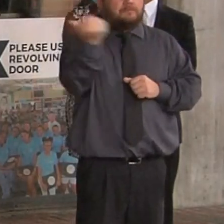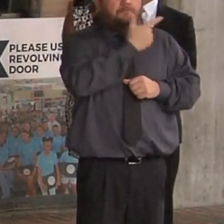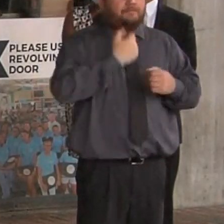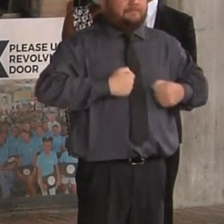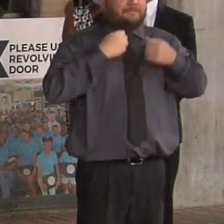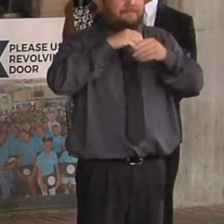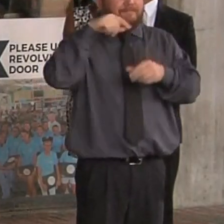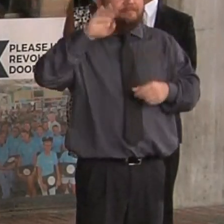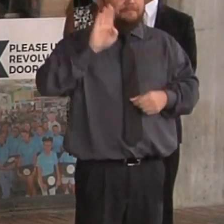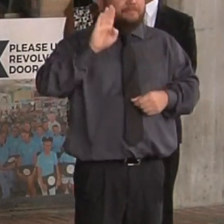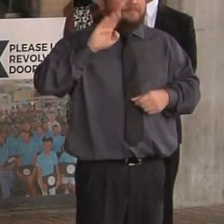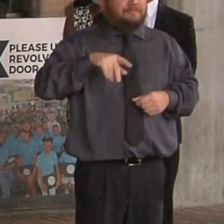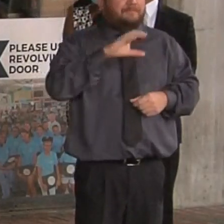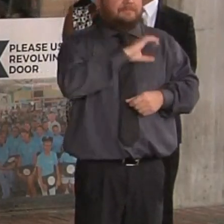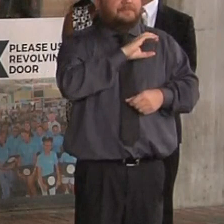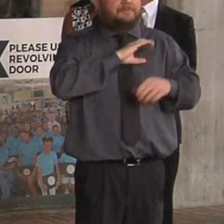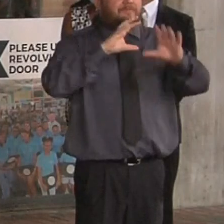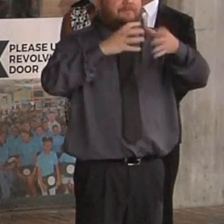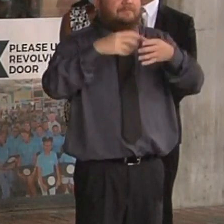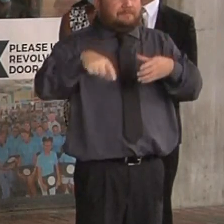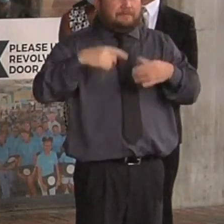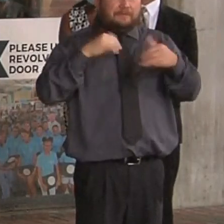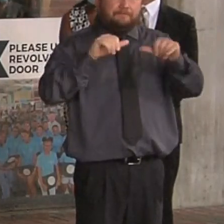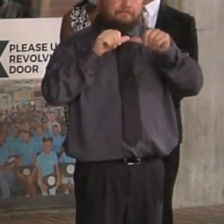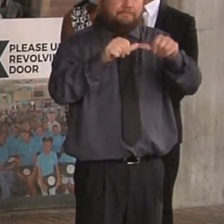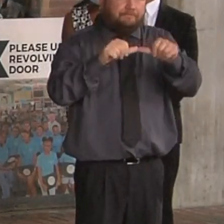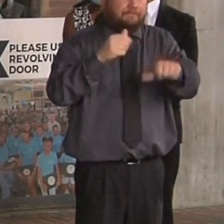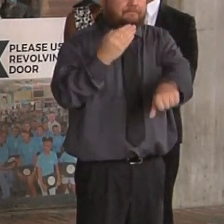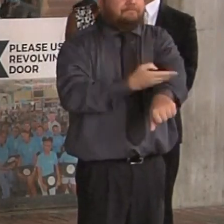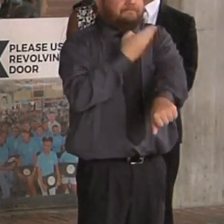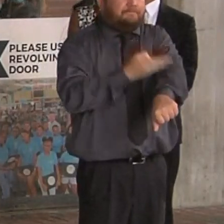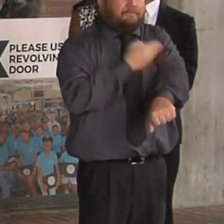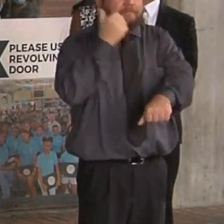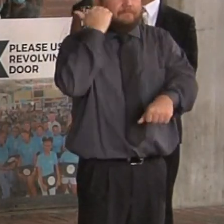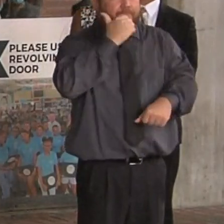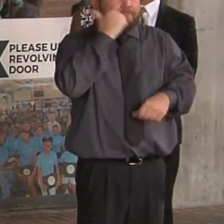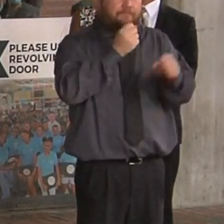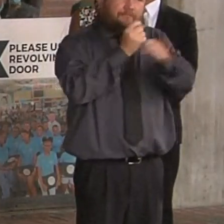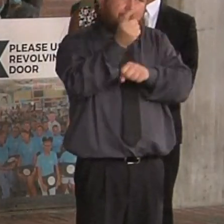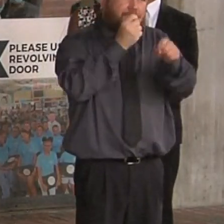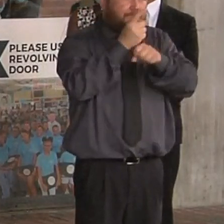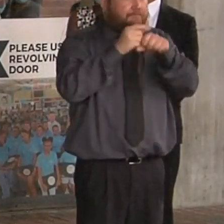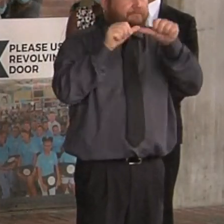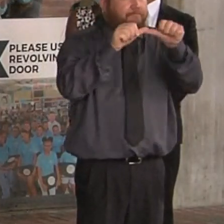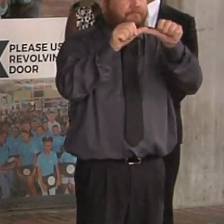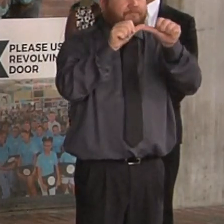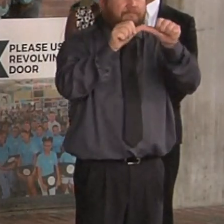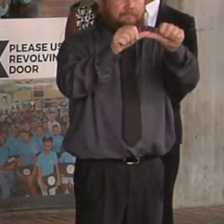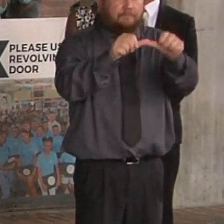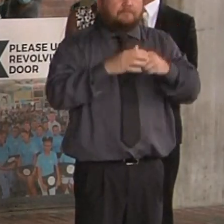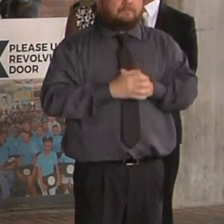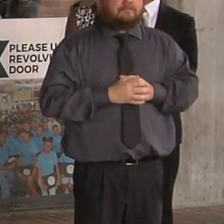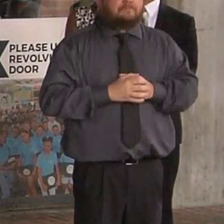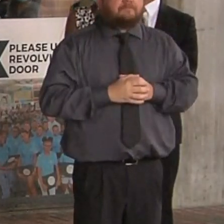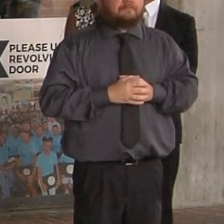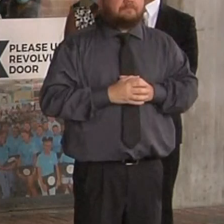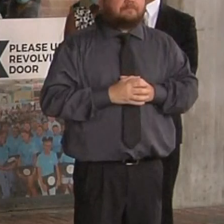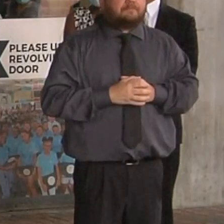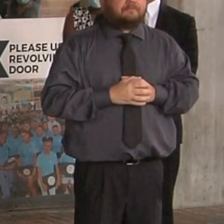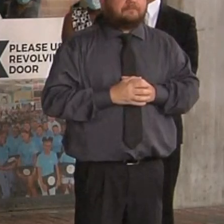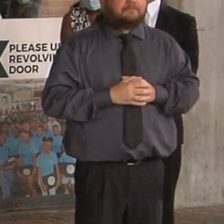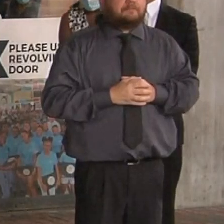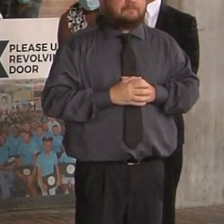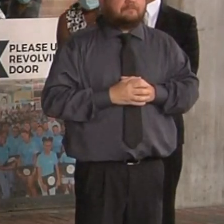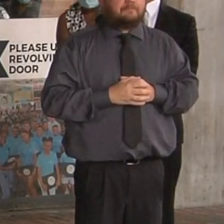we have put together, led by Mr. Budd, one of the most brilliant legal minds in the country, will ensure that